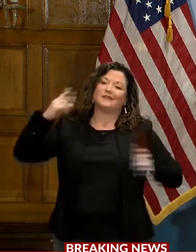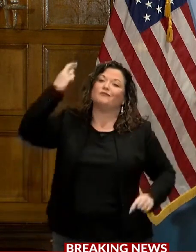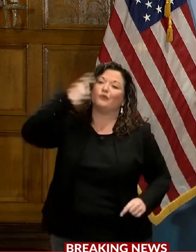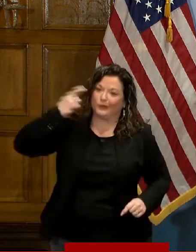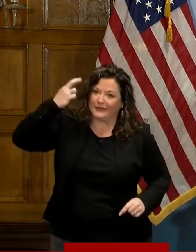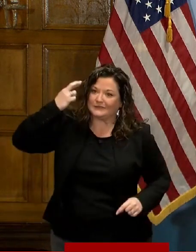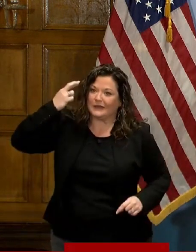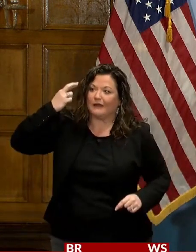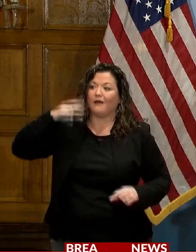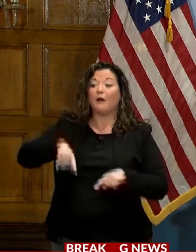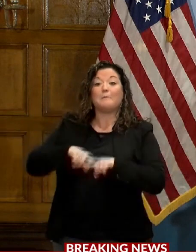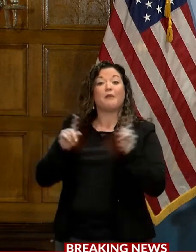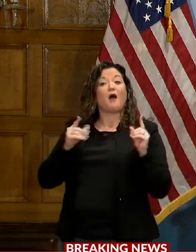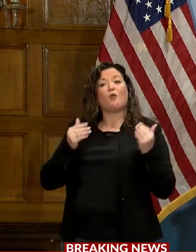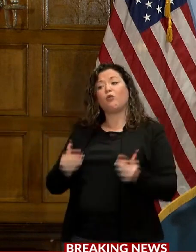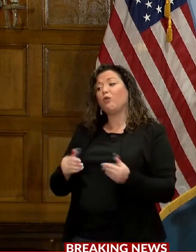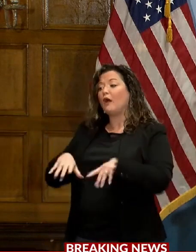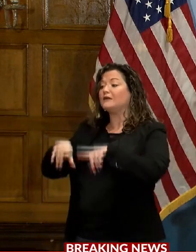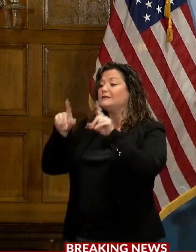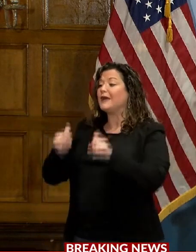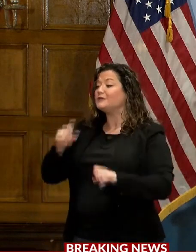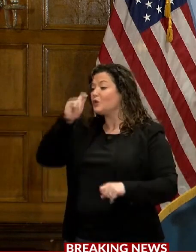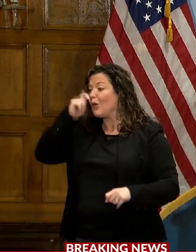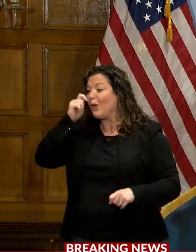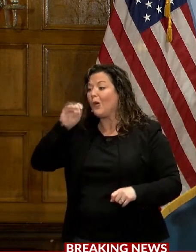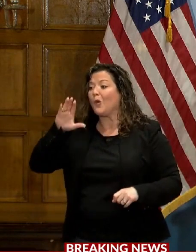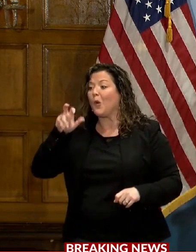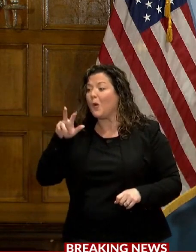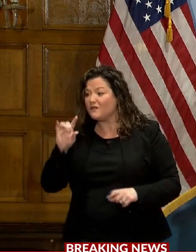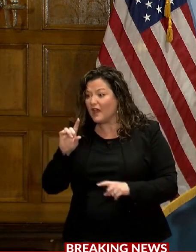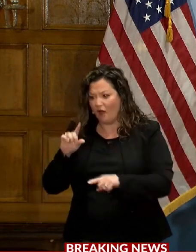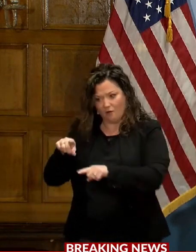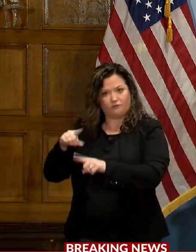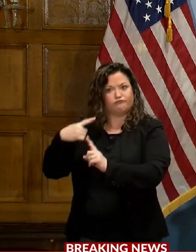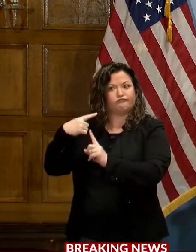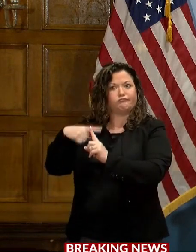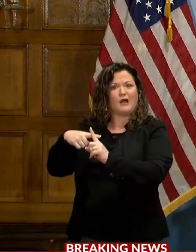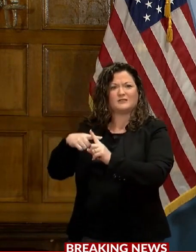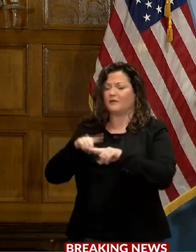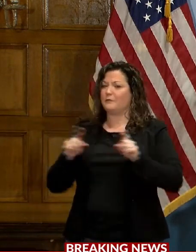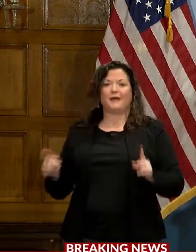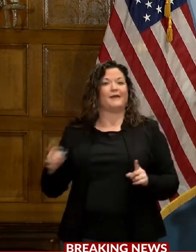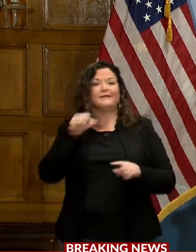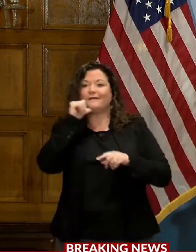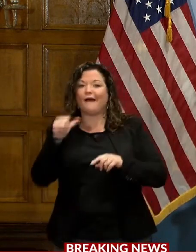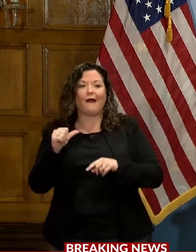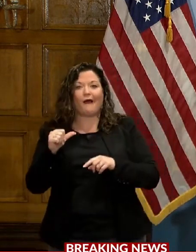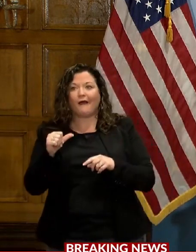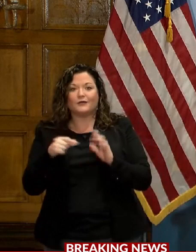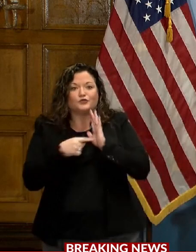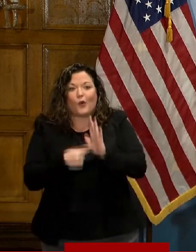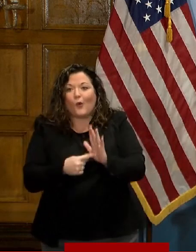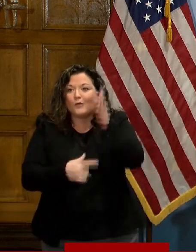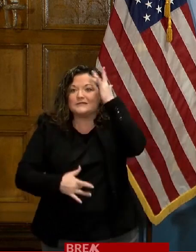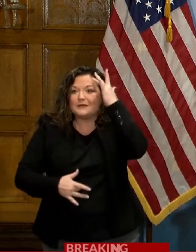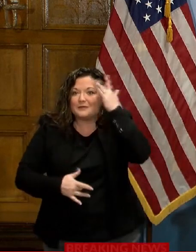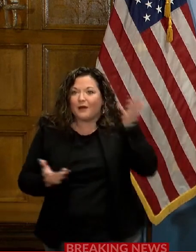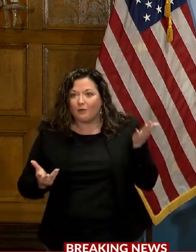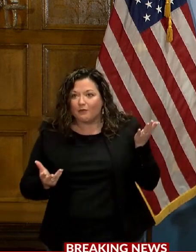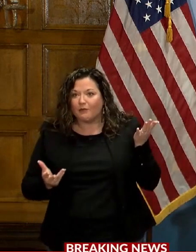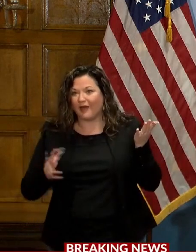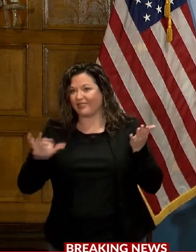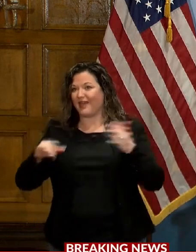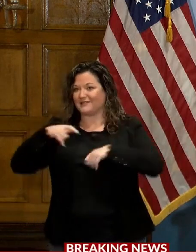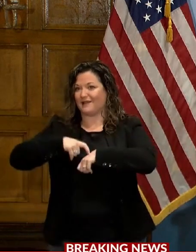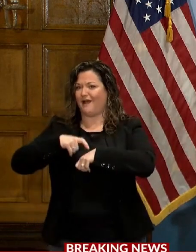were tested for COVID, as they should, and they were positive, even though they might not have been symptomatic at that point. And the reason